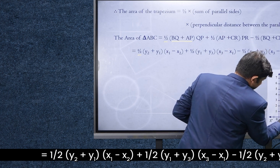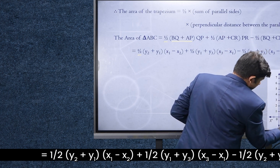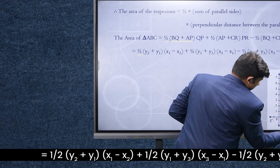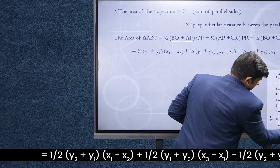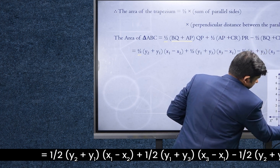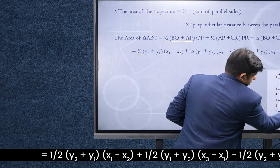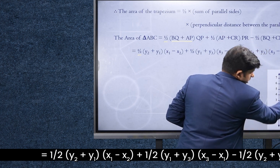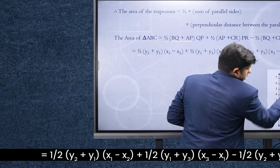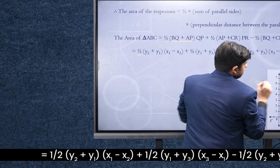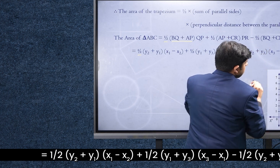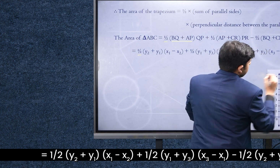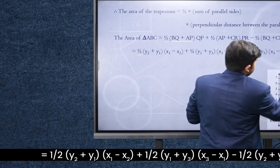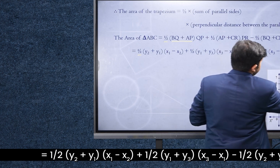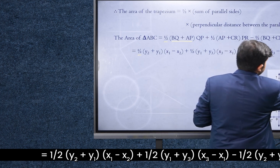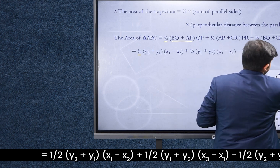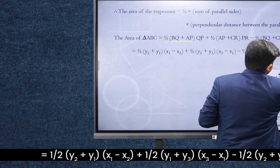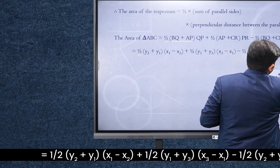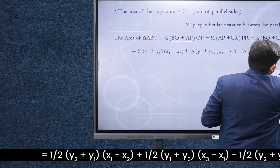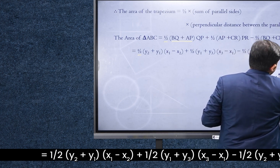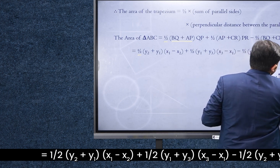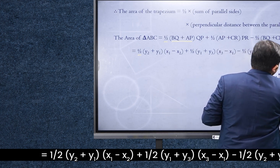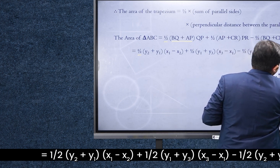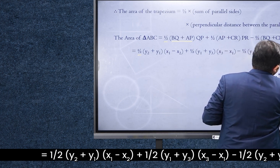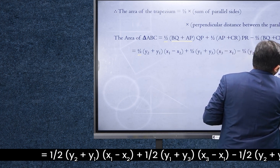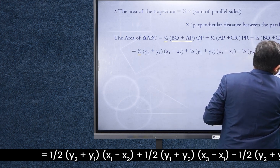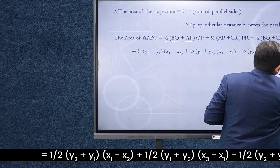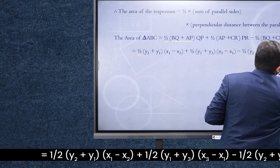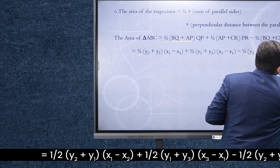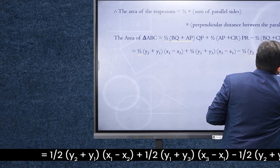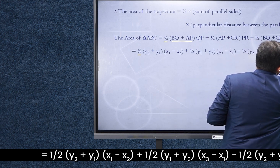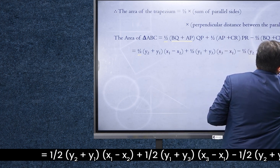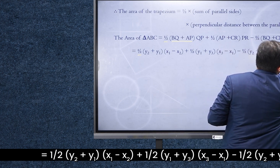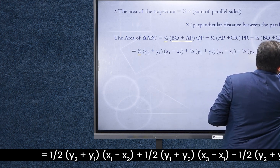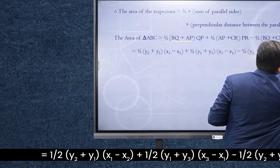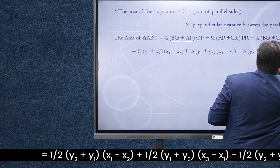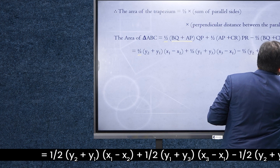x3 minus x1 minus half into y2 plus y3 into x3 minus x2.